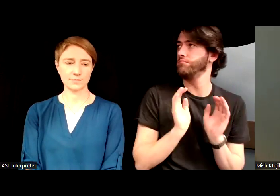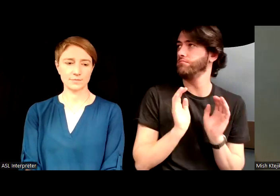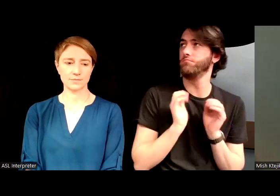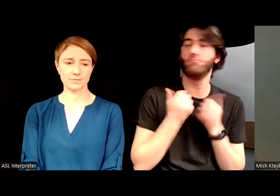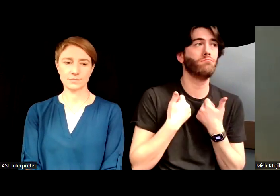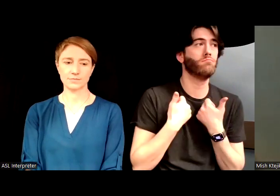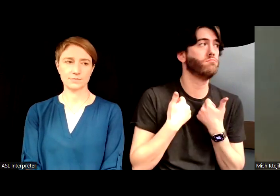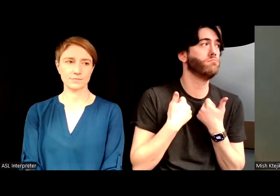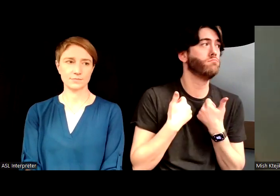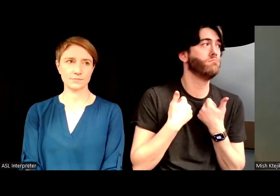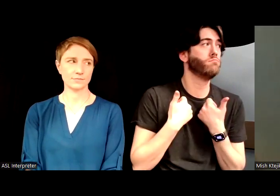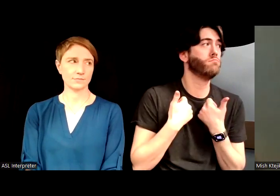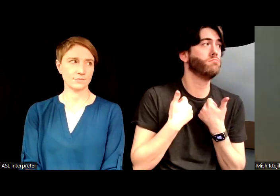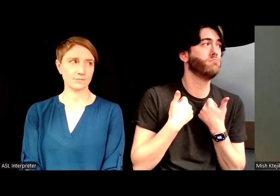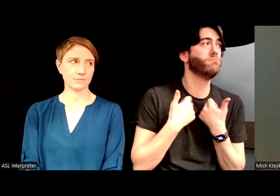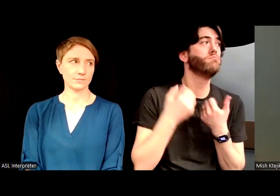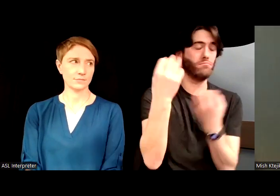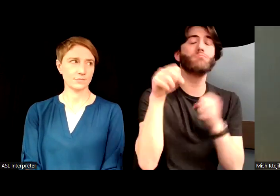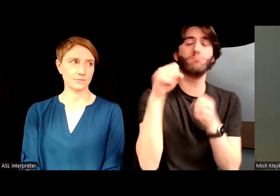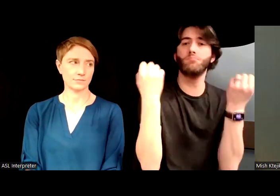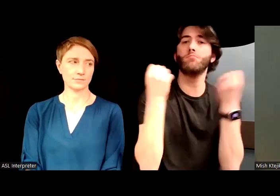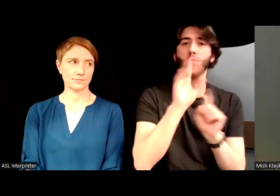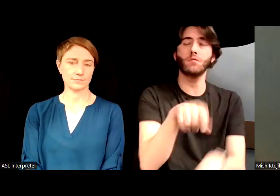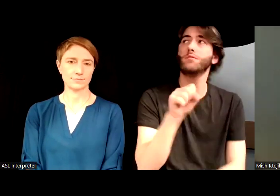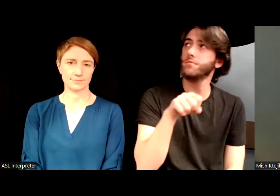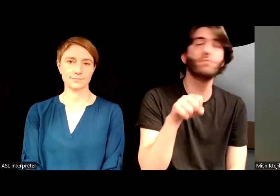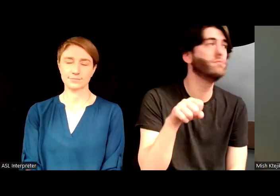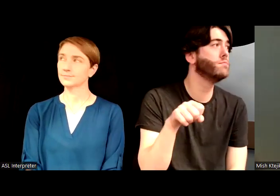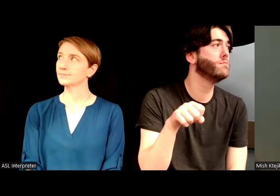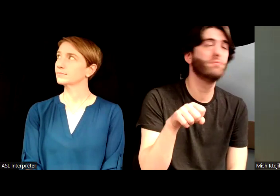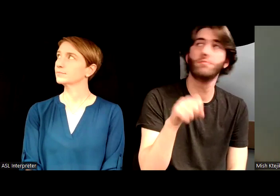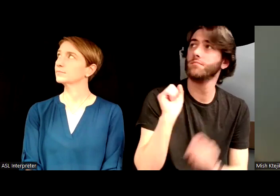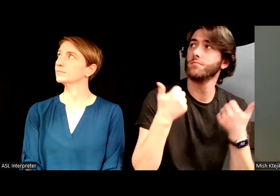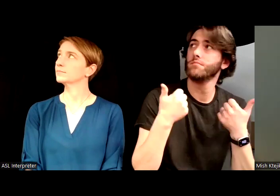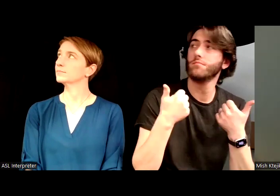nice for you to have access, and I want you to sign the responses.